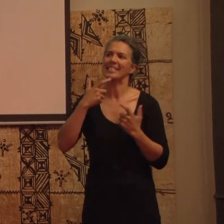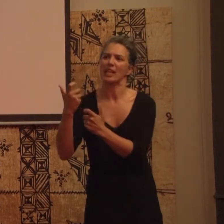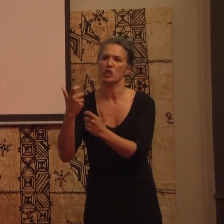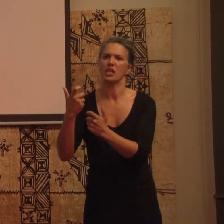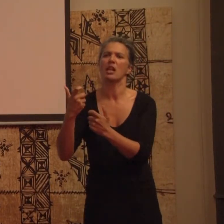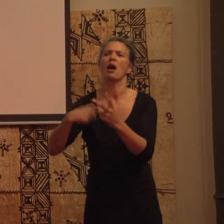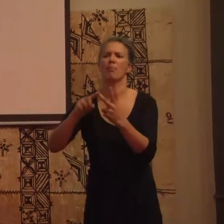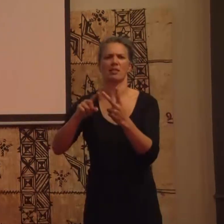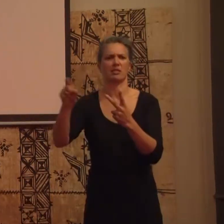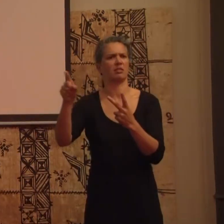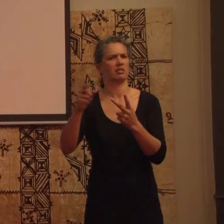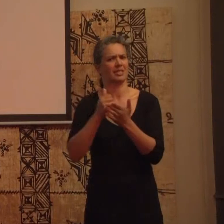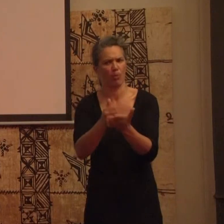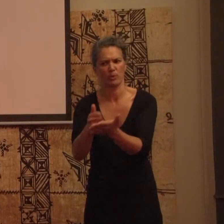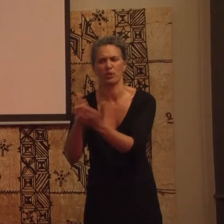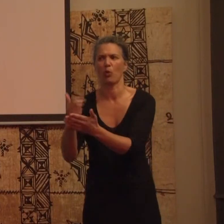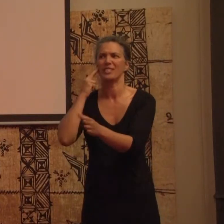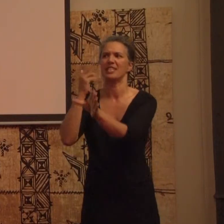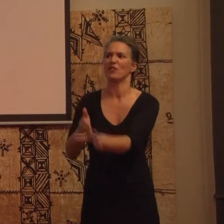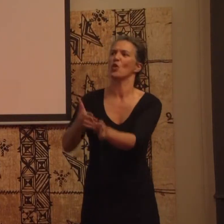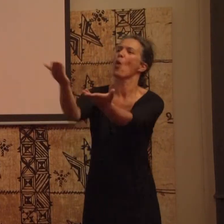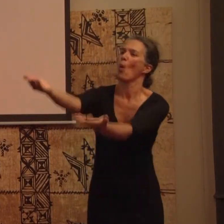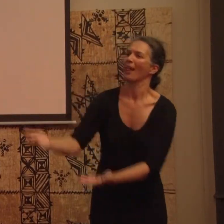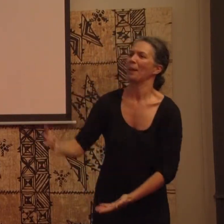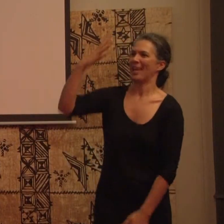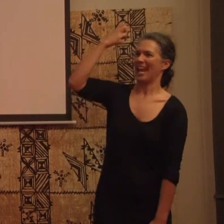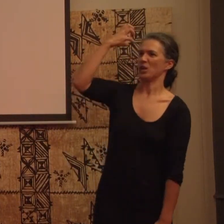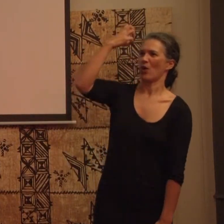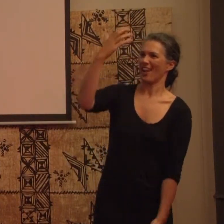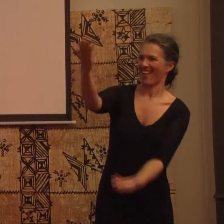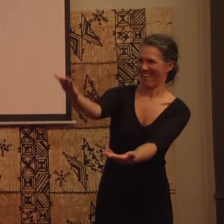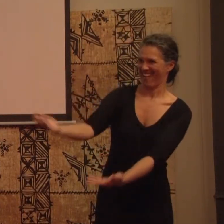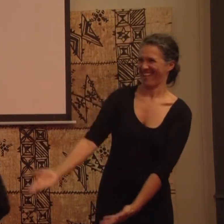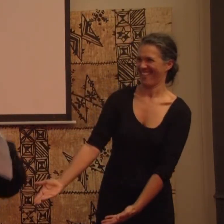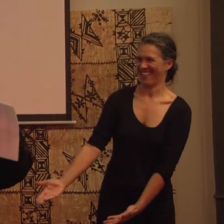community. So please welcome Eddie Hokianga.